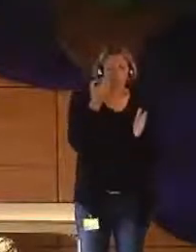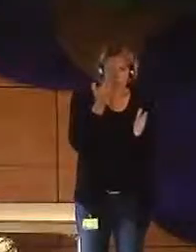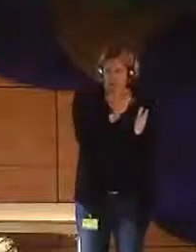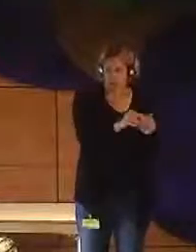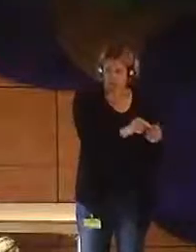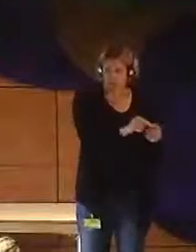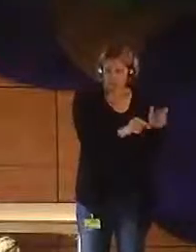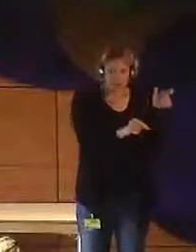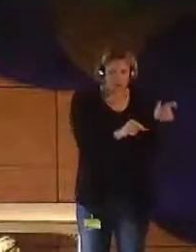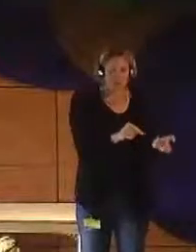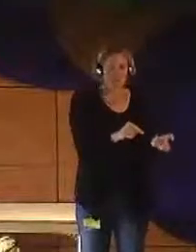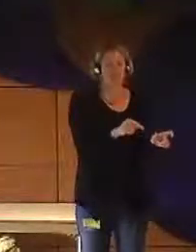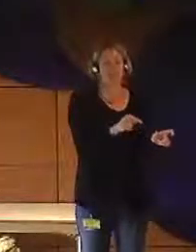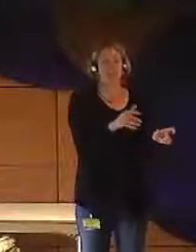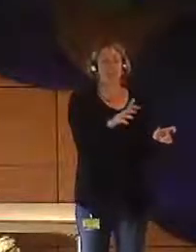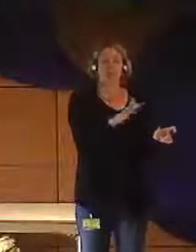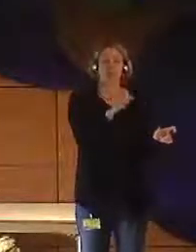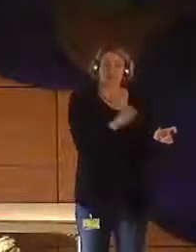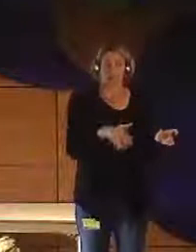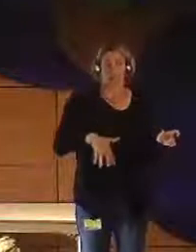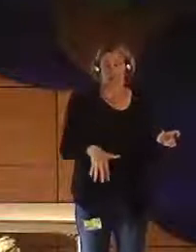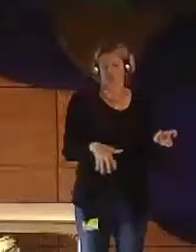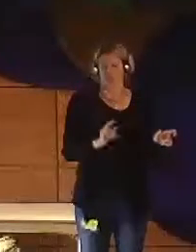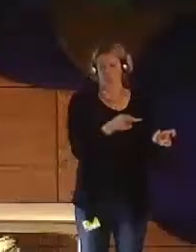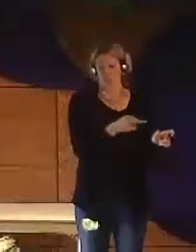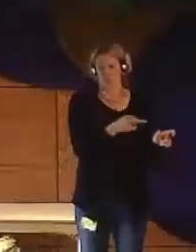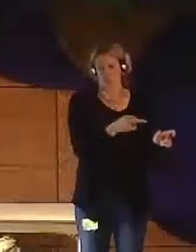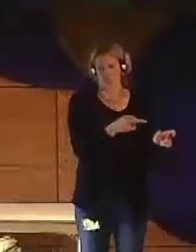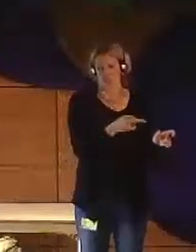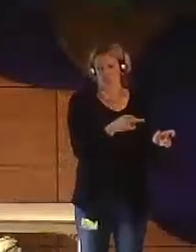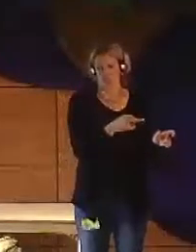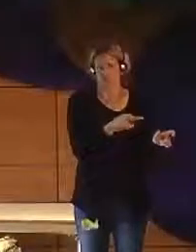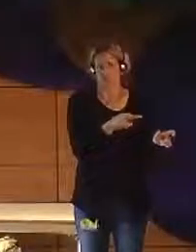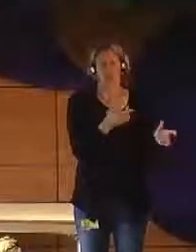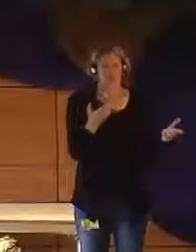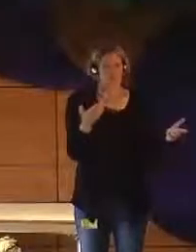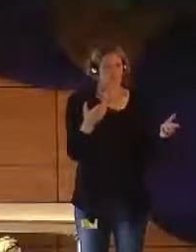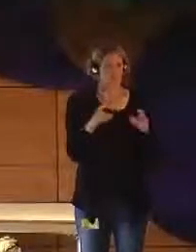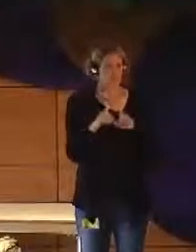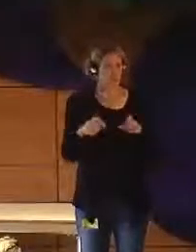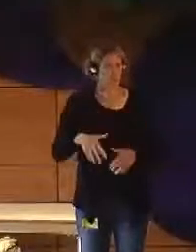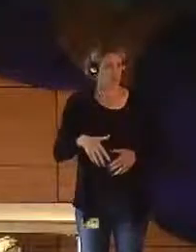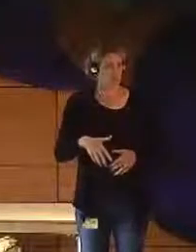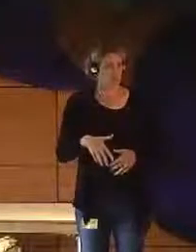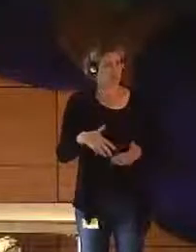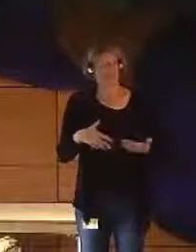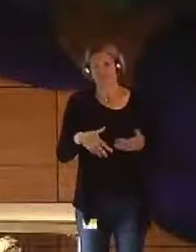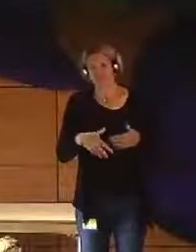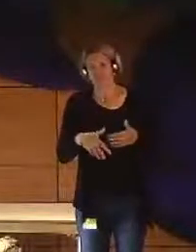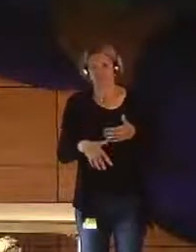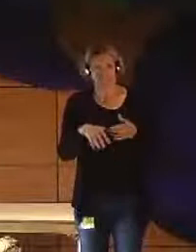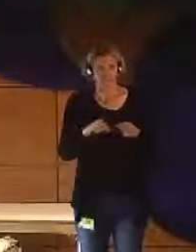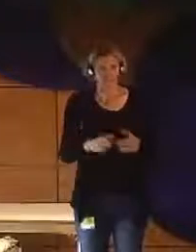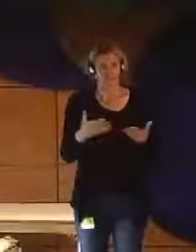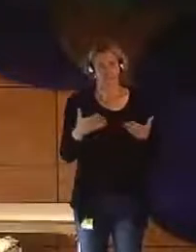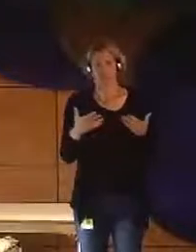fertile. So we've been talking about fertility, but there is also the potential in some of these girls that they can also fall